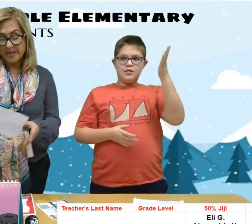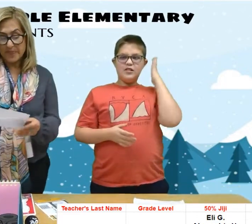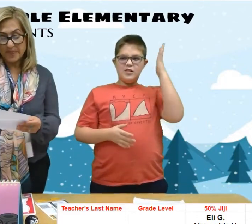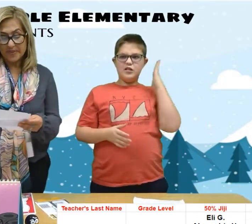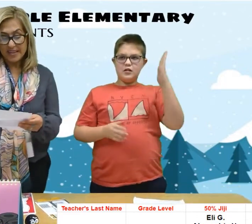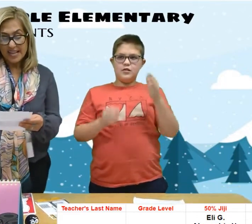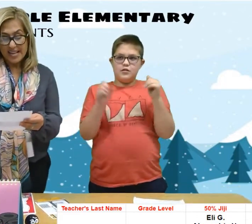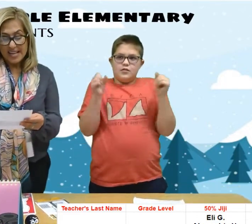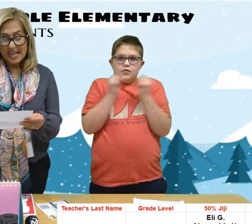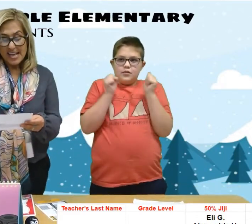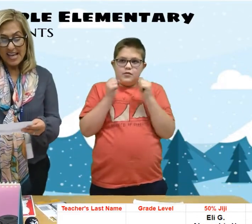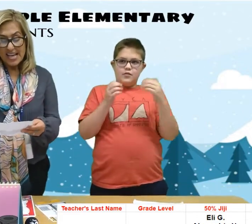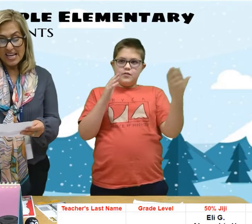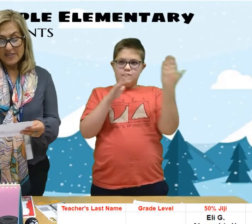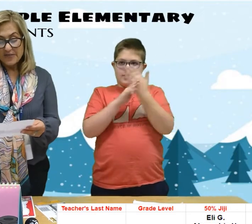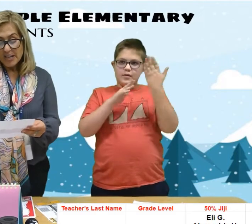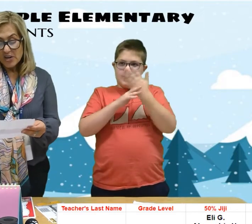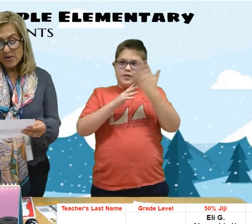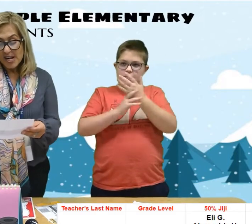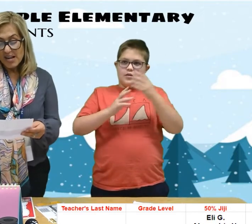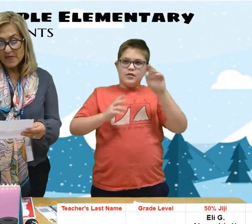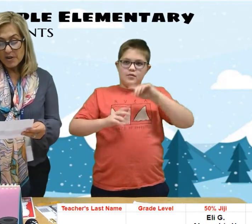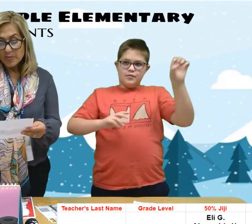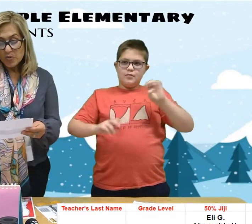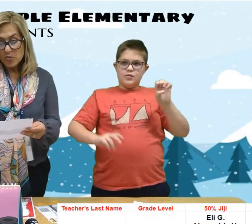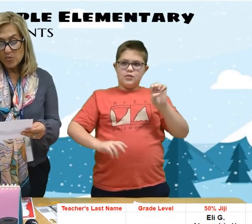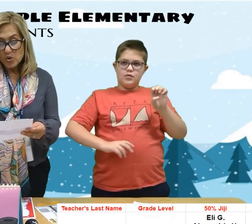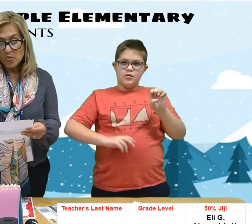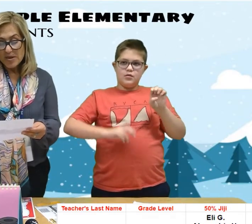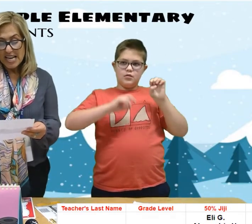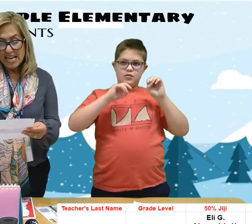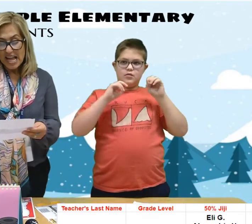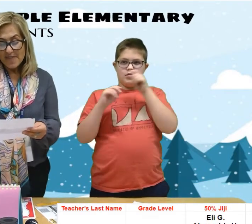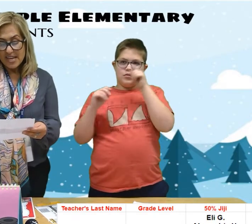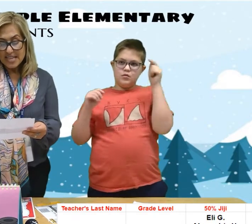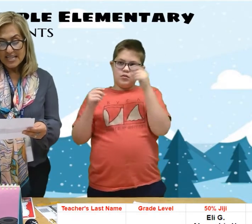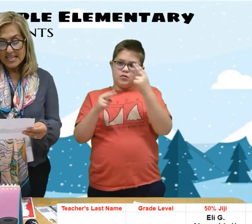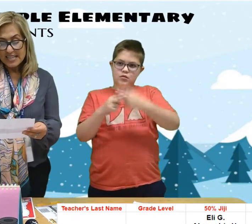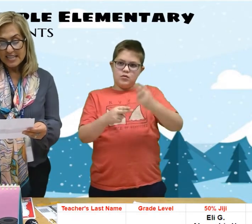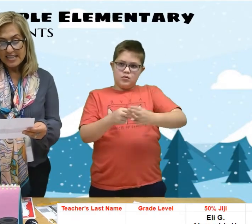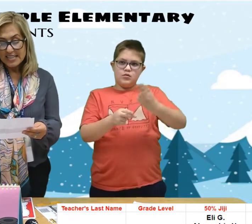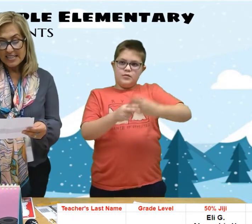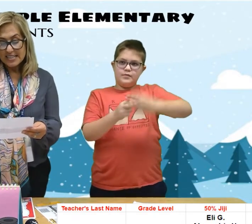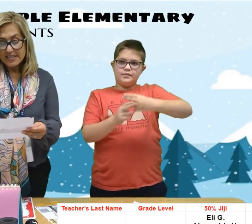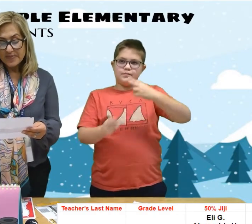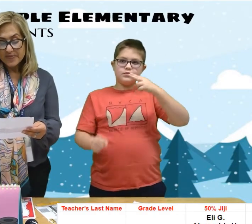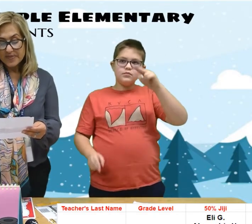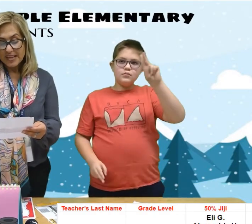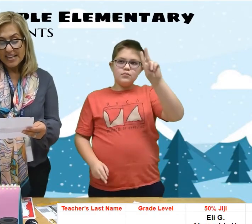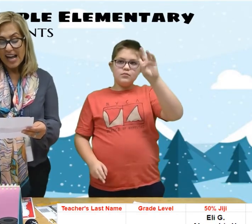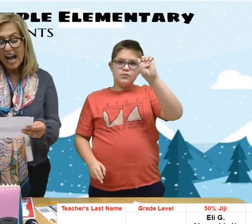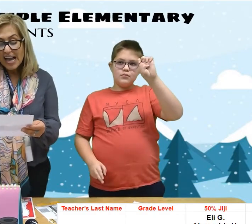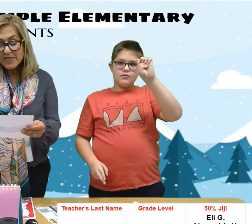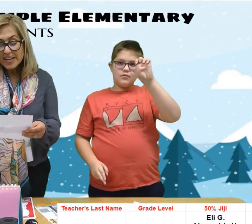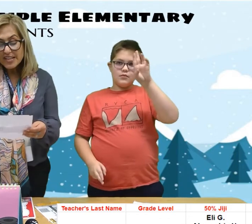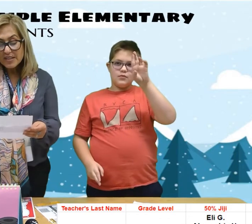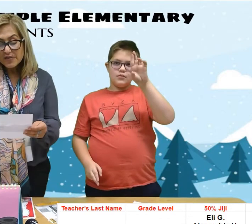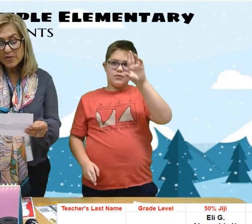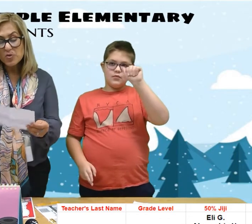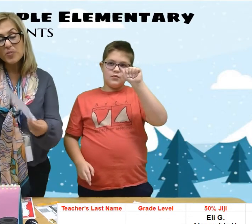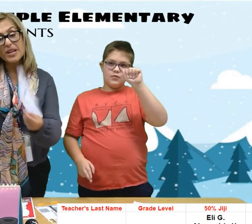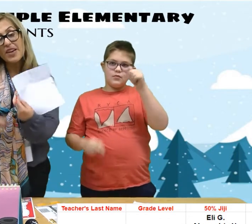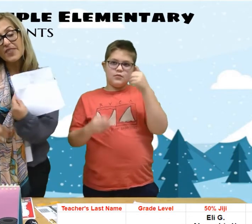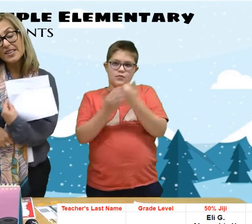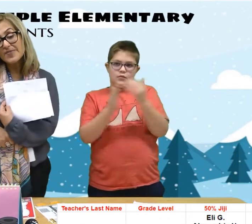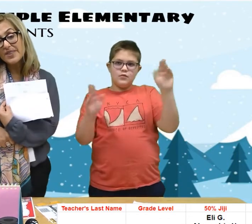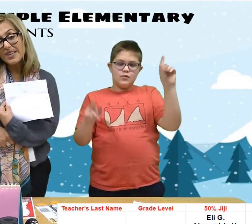break. And Vera from room 11, and Ivan from